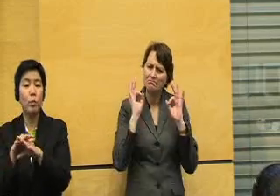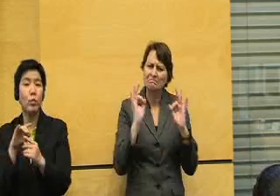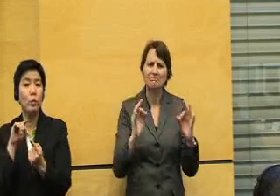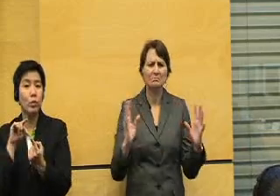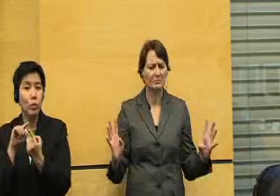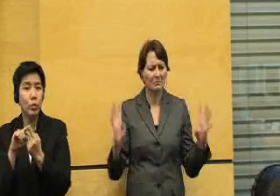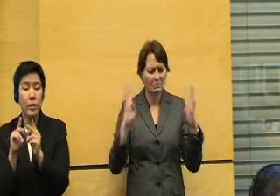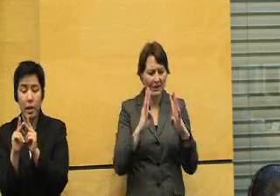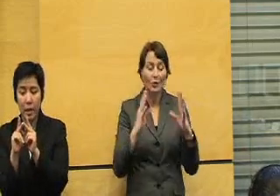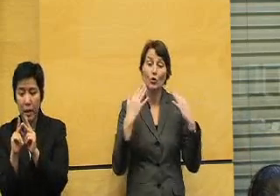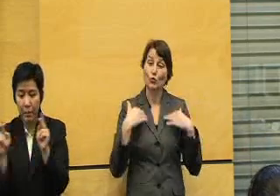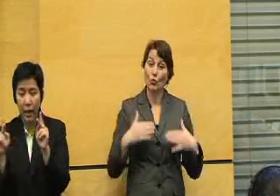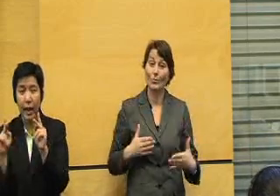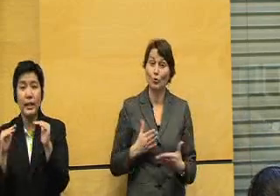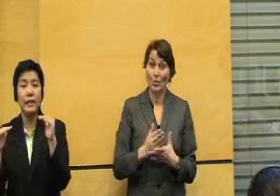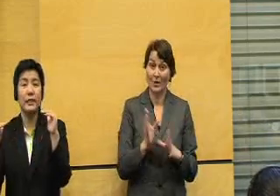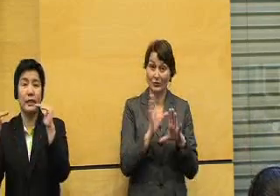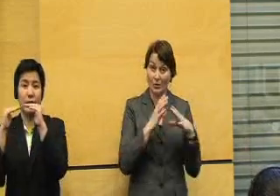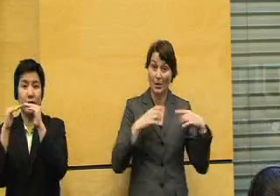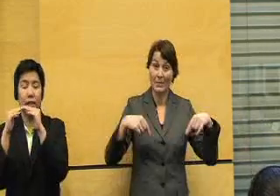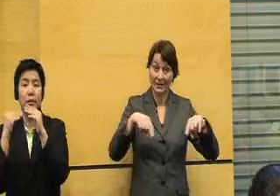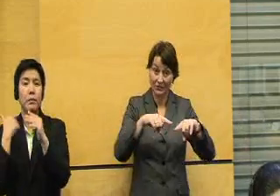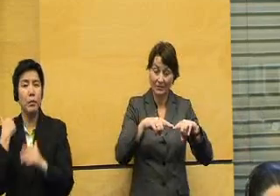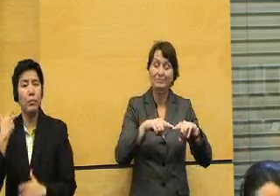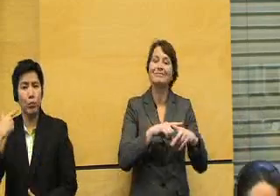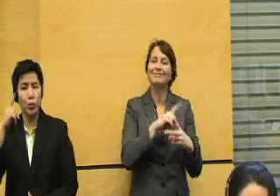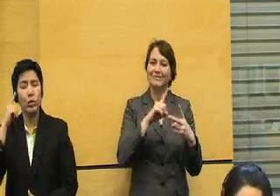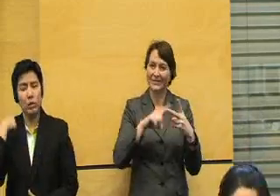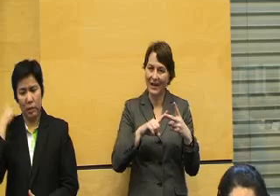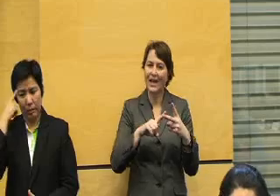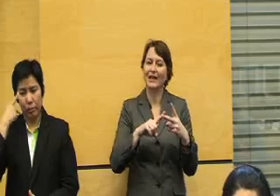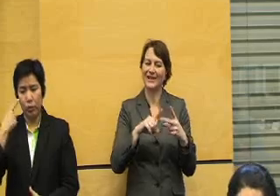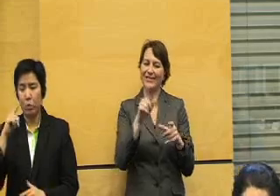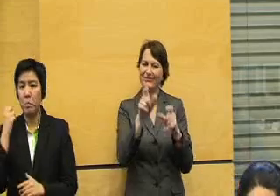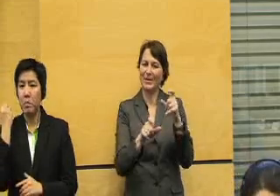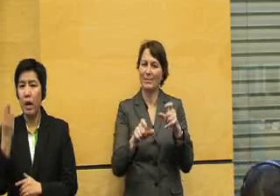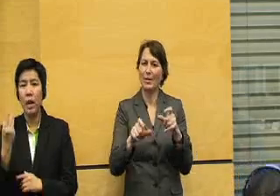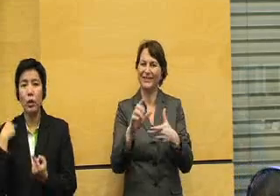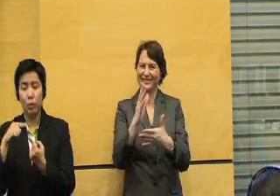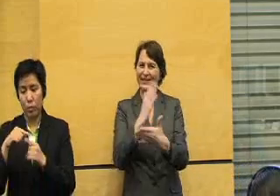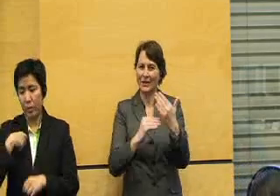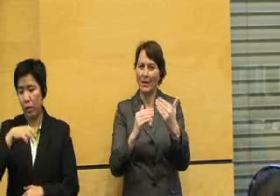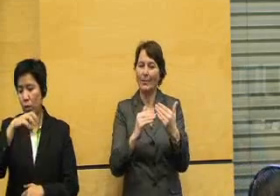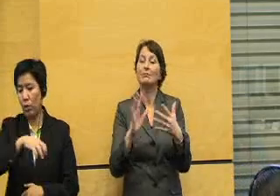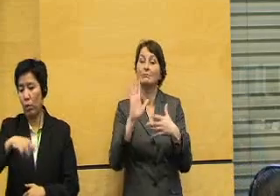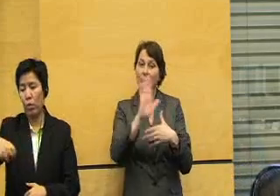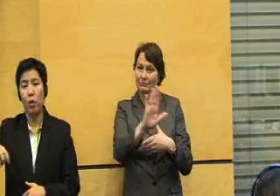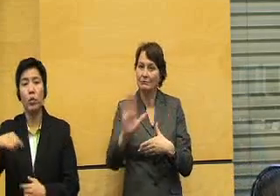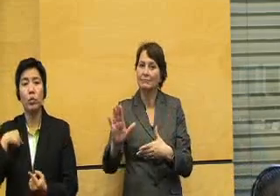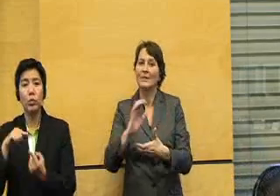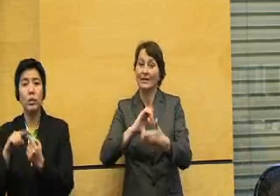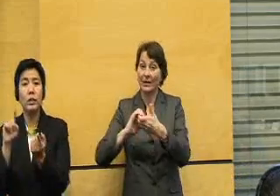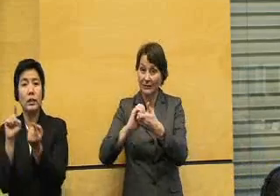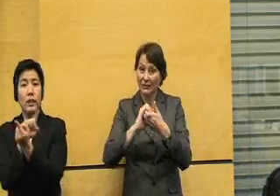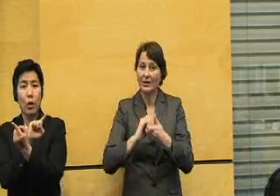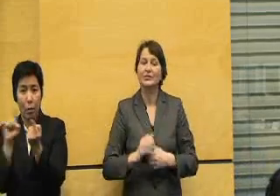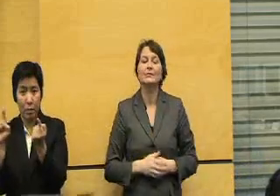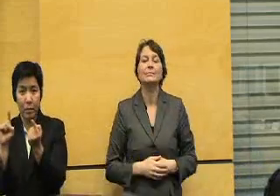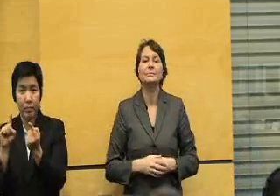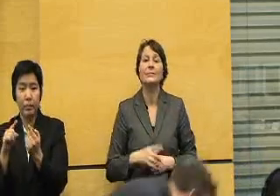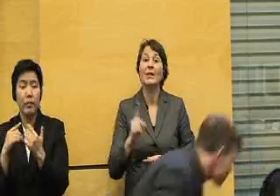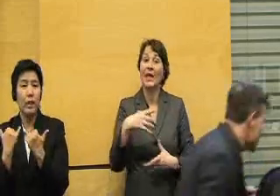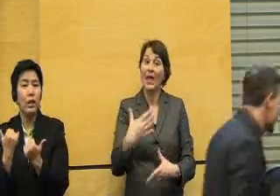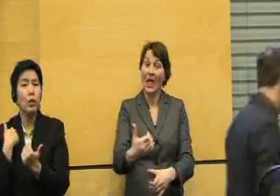Commissions and Organization for Persons with Disability, which help us